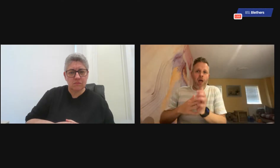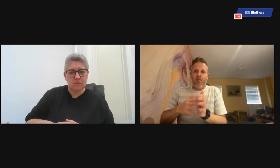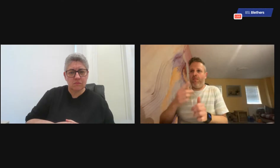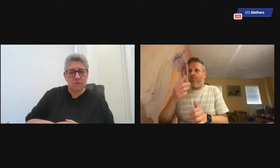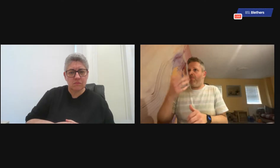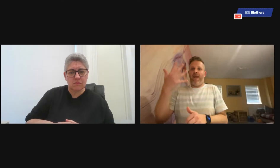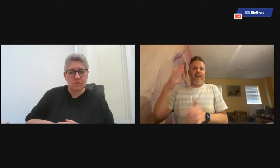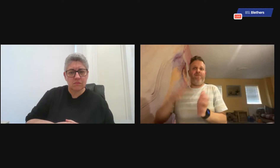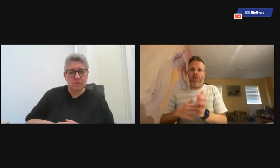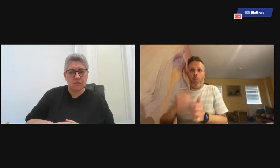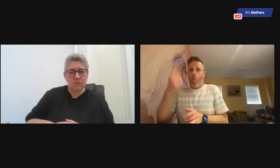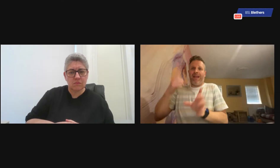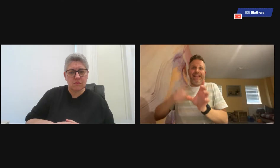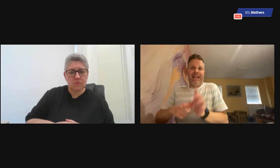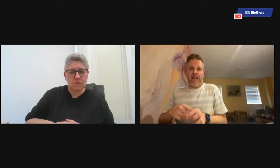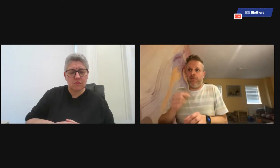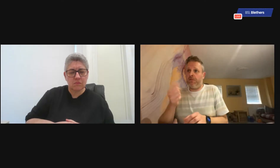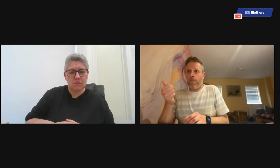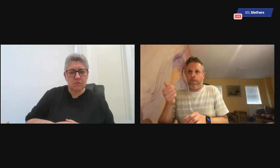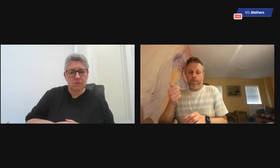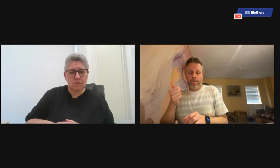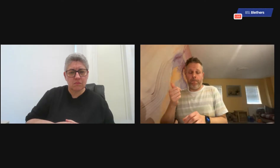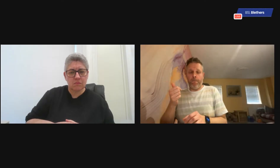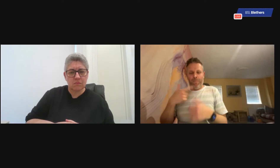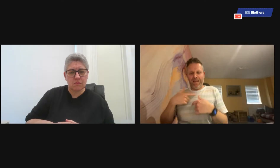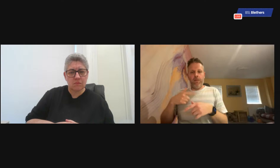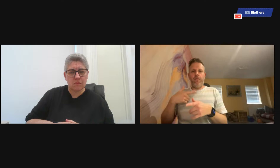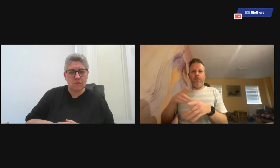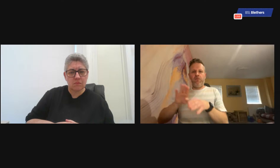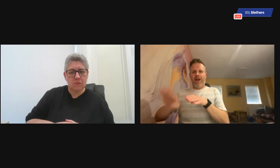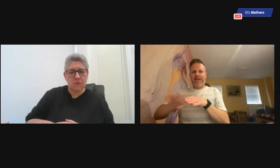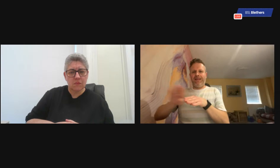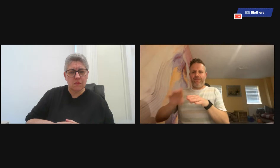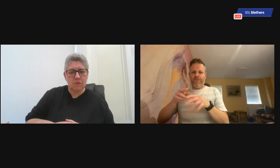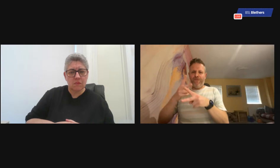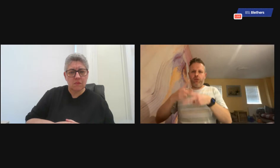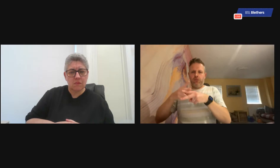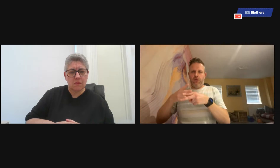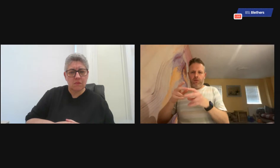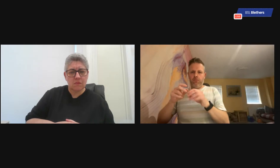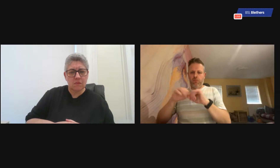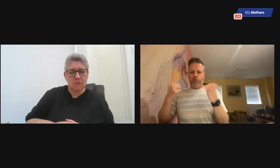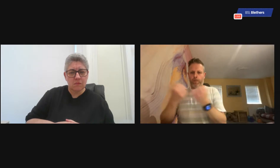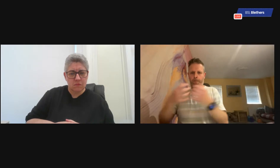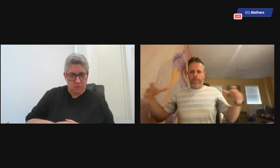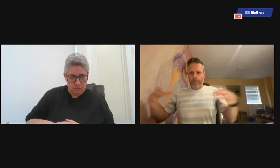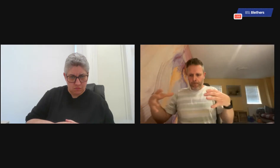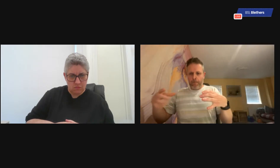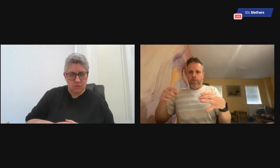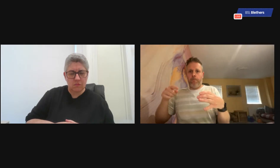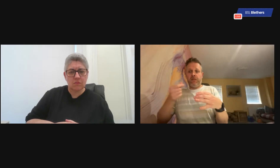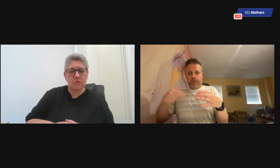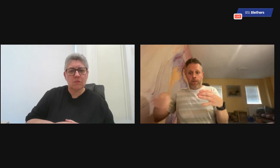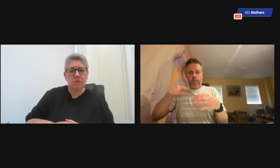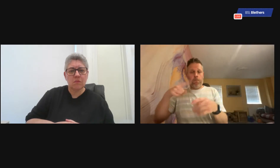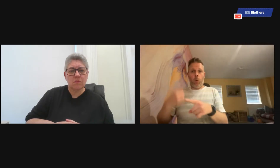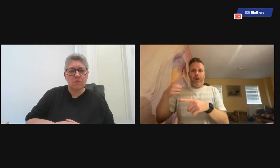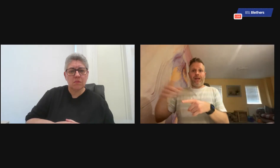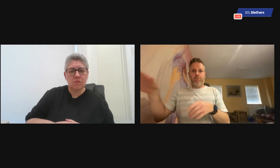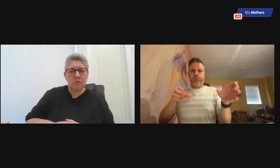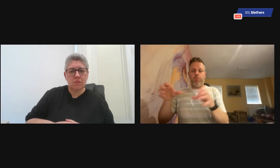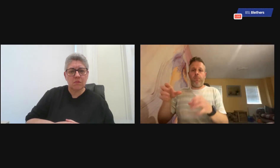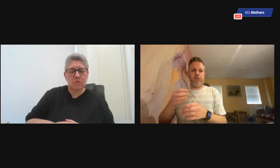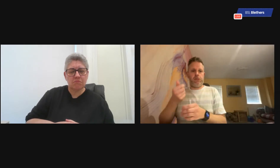Um, quick. I did anticipate I'd have to wait, for a few months or maybe a year. And of course, there's a lot of